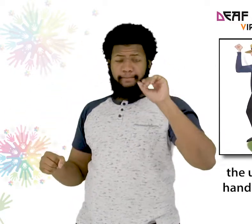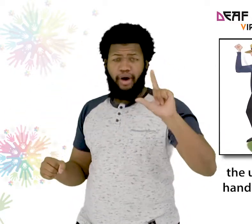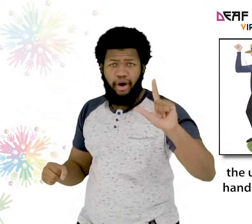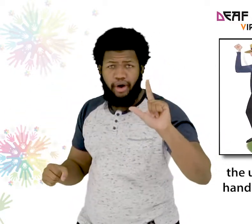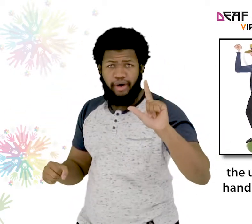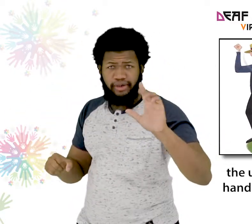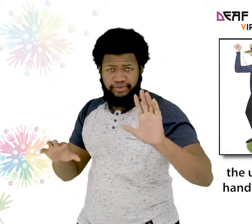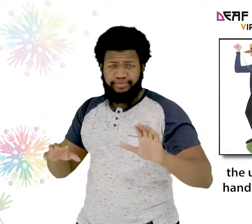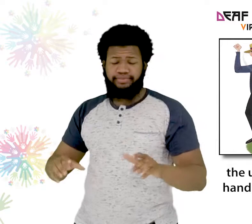a ball.